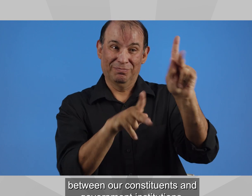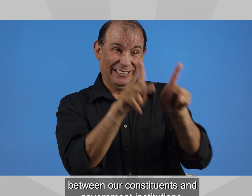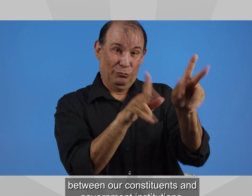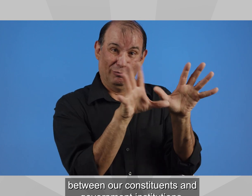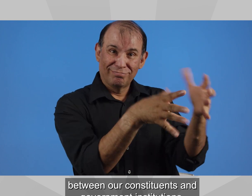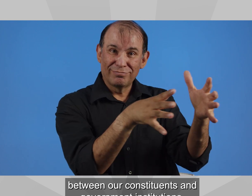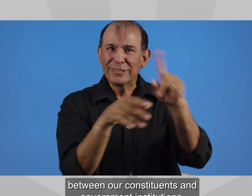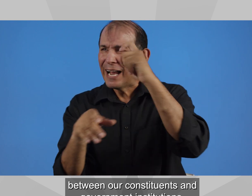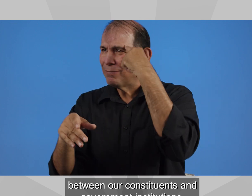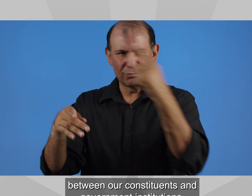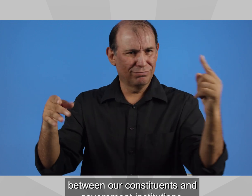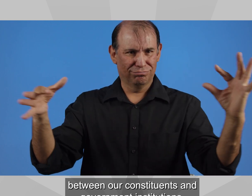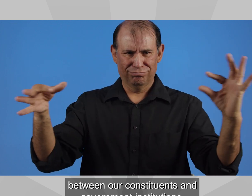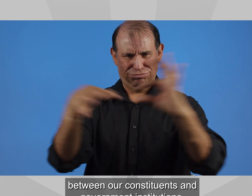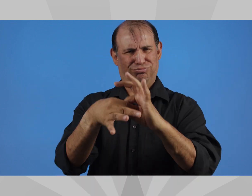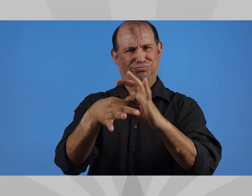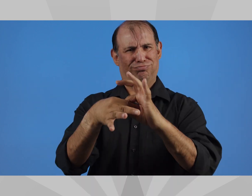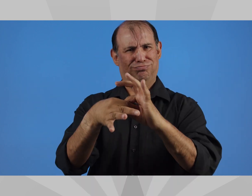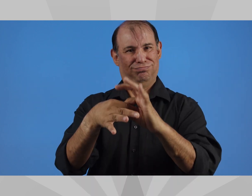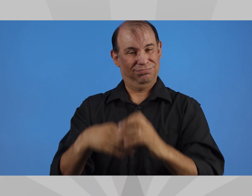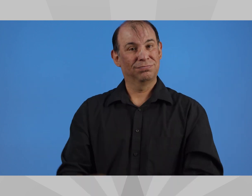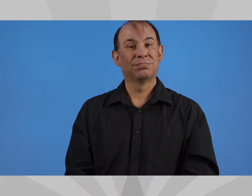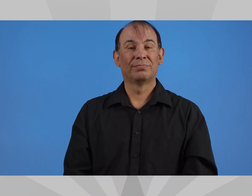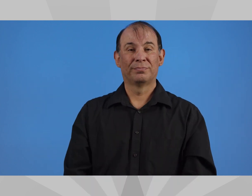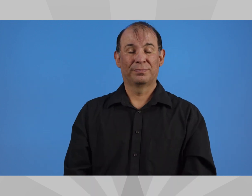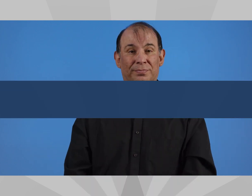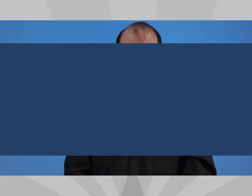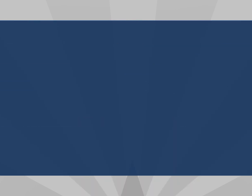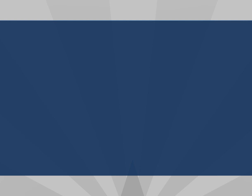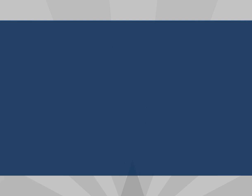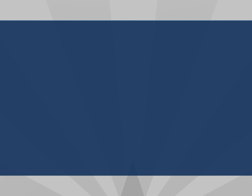constituents and government institutions.